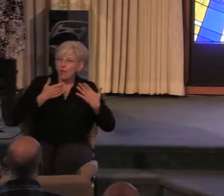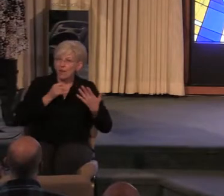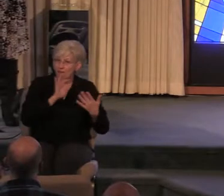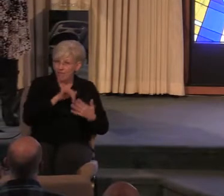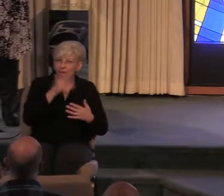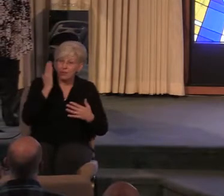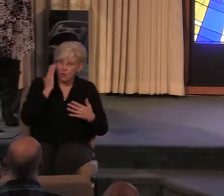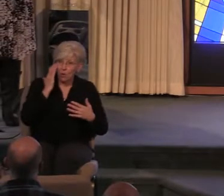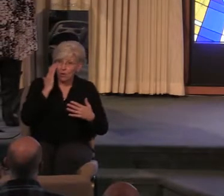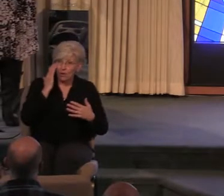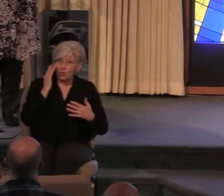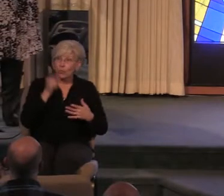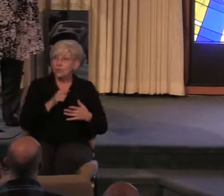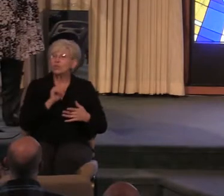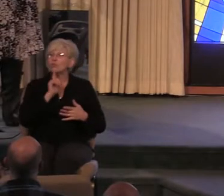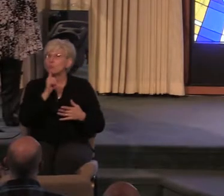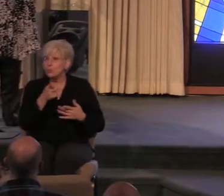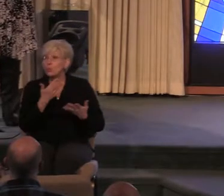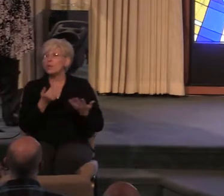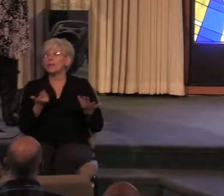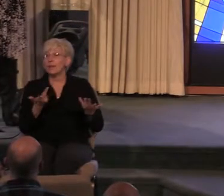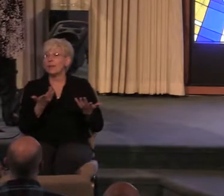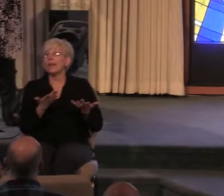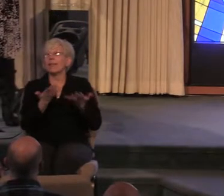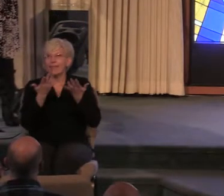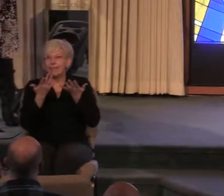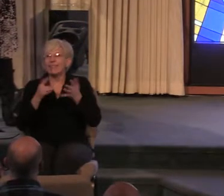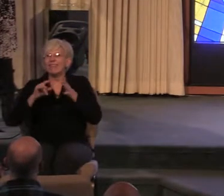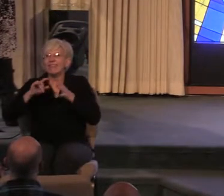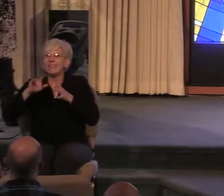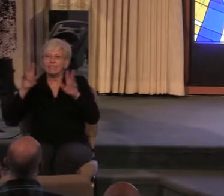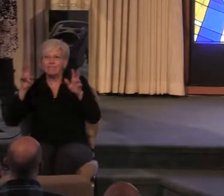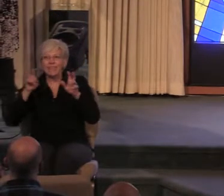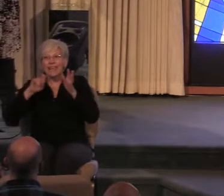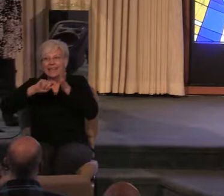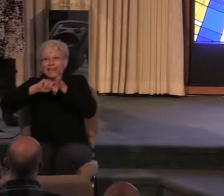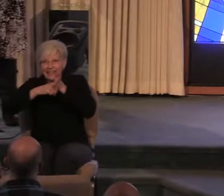which is truly the key that unlocks the kingdom of heaven,